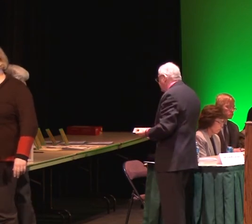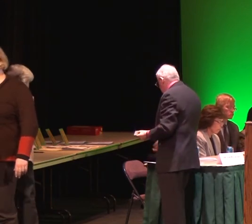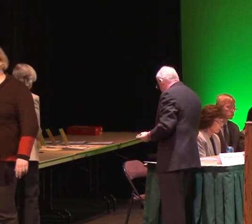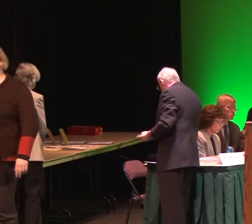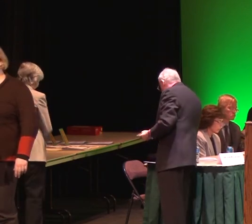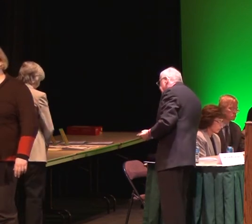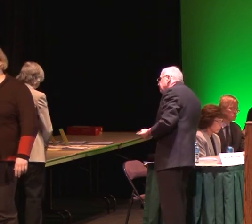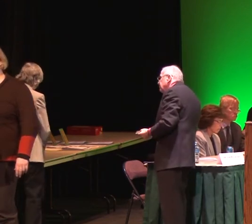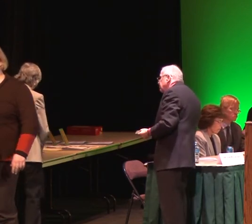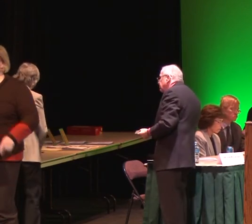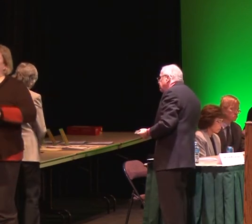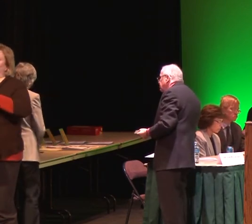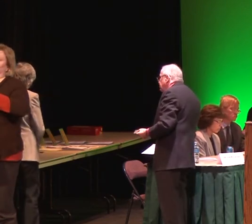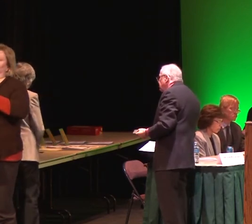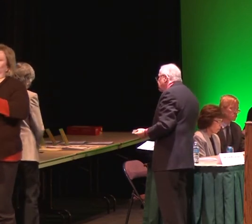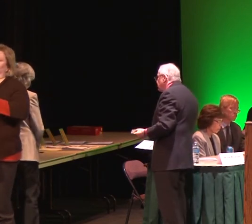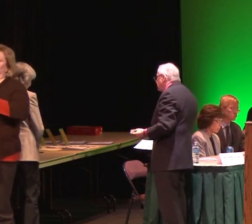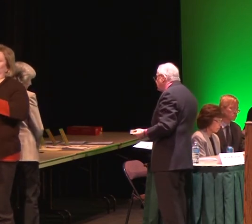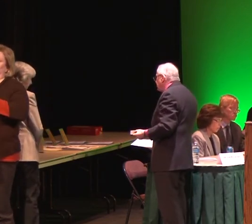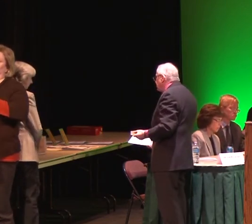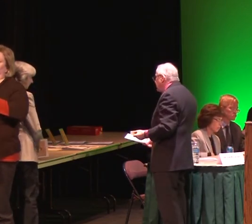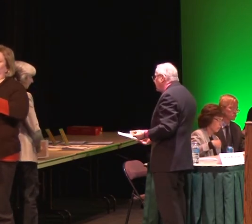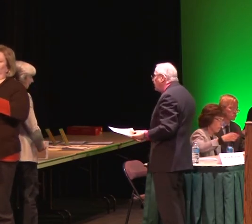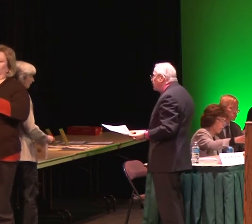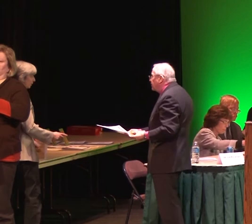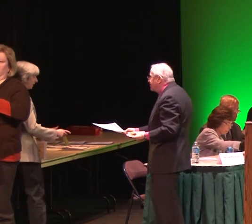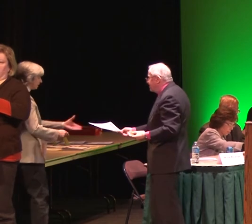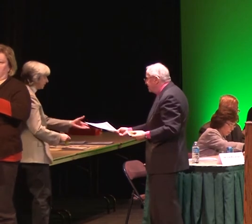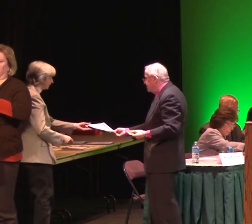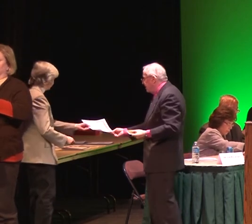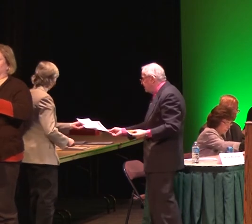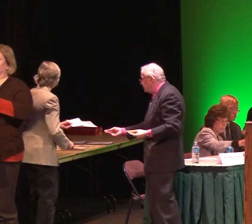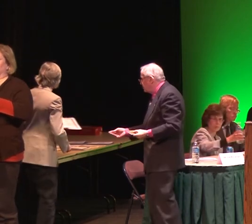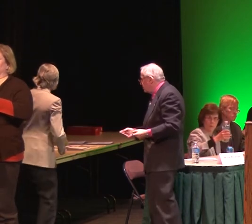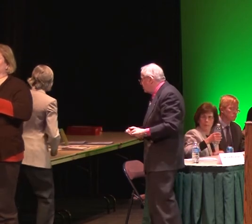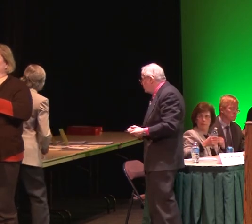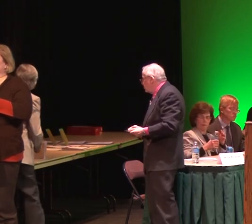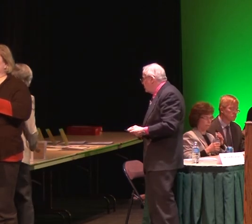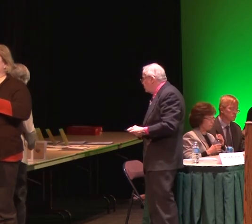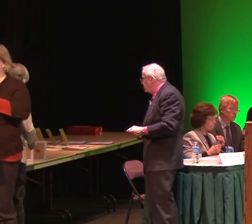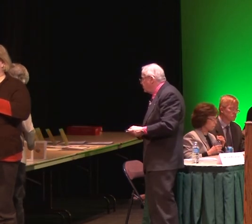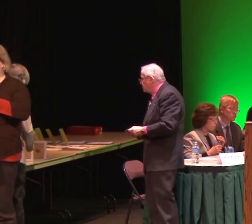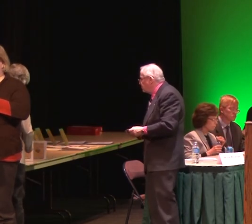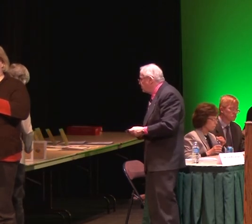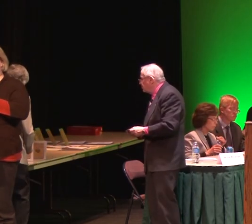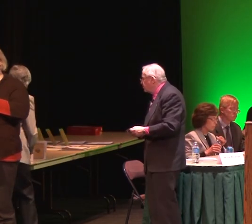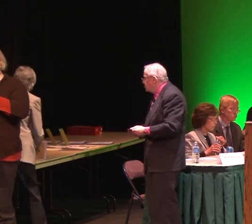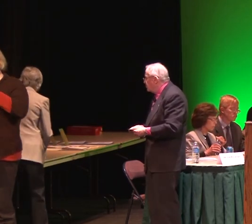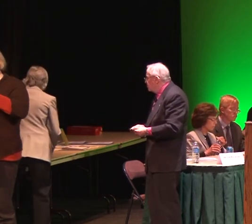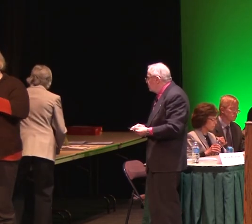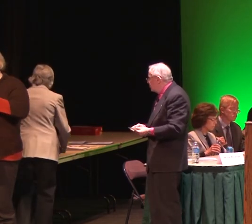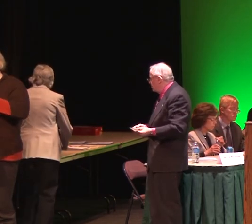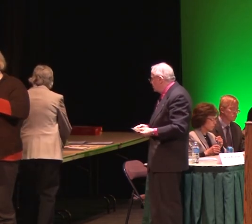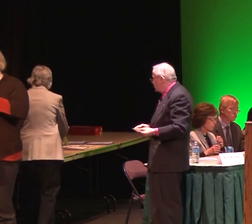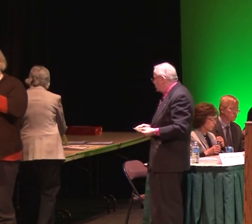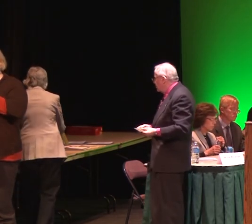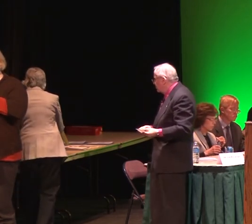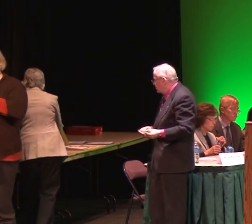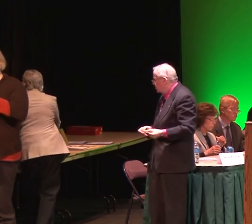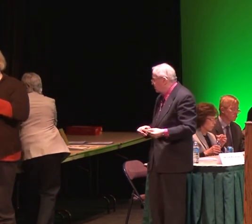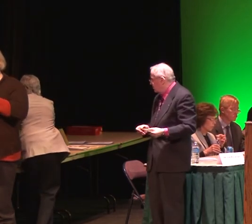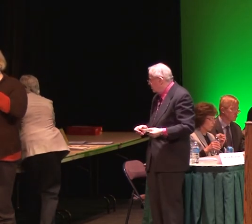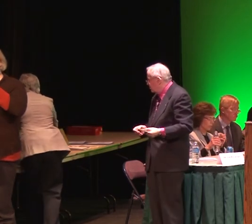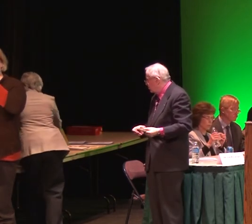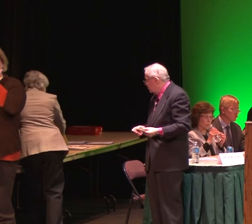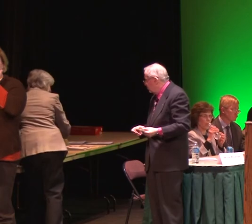Mitchell also receives $250 from the Genzyme Corporation for an outstanding biotechnology or life science project.